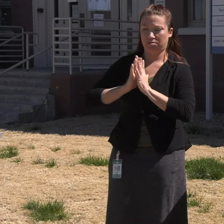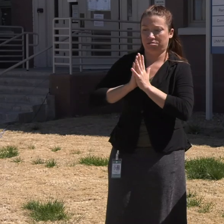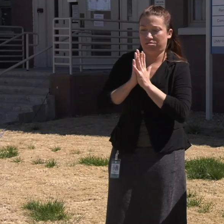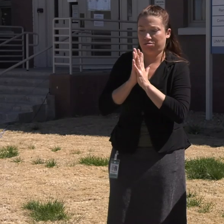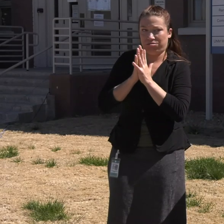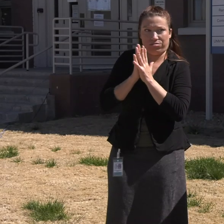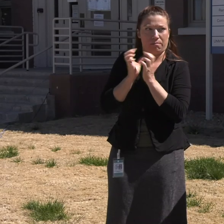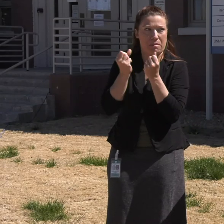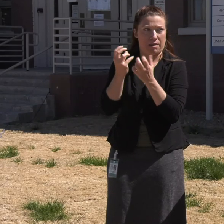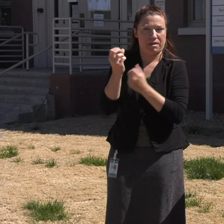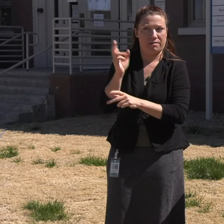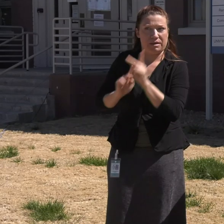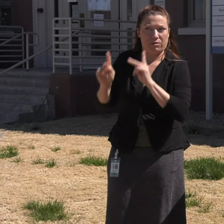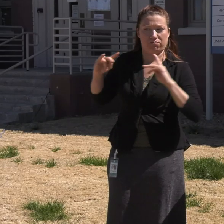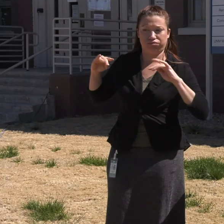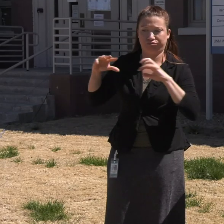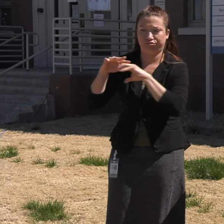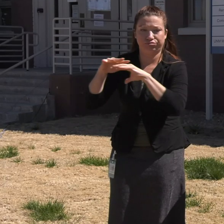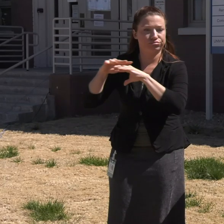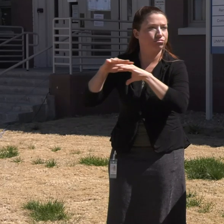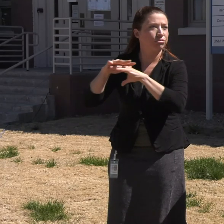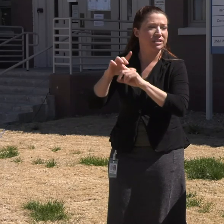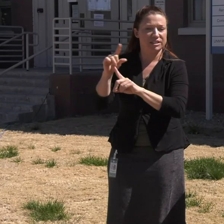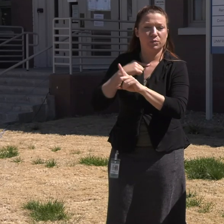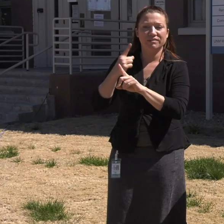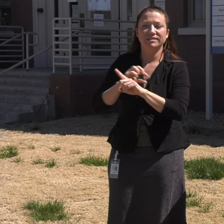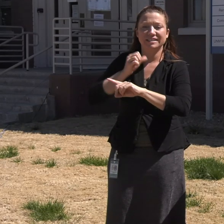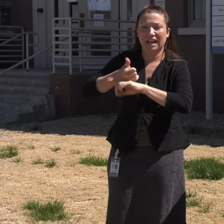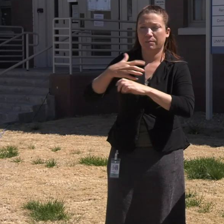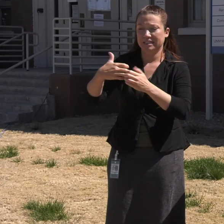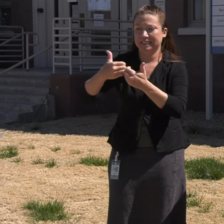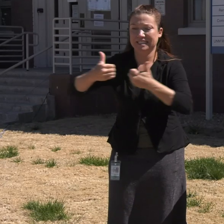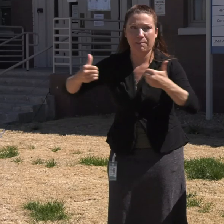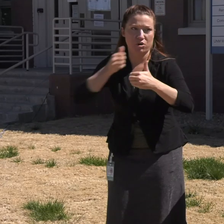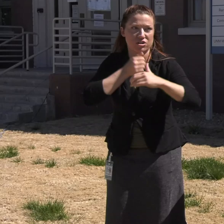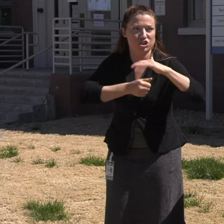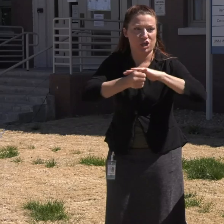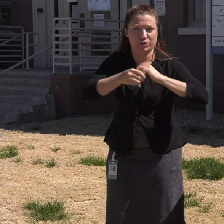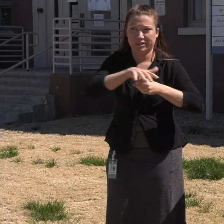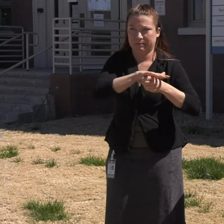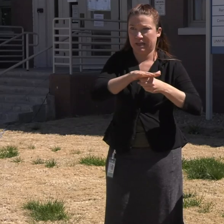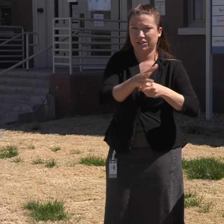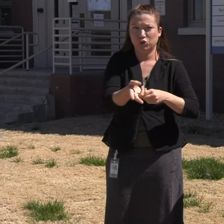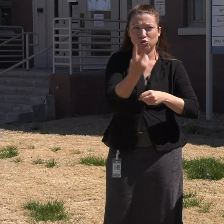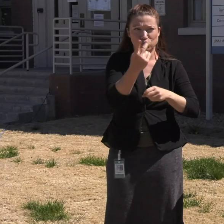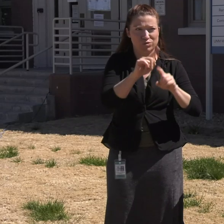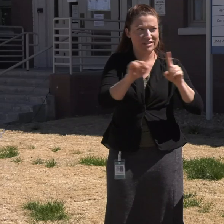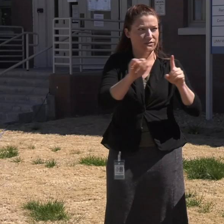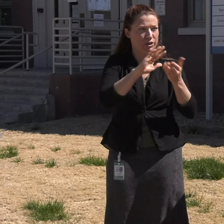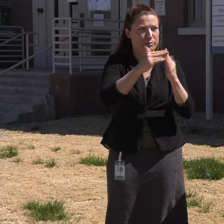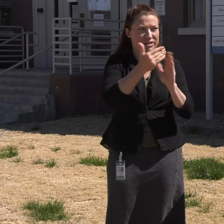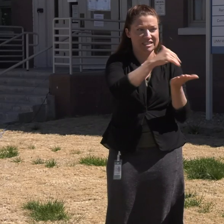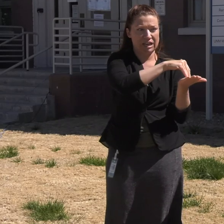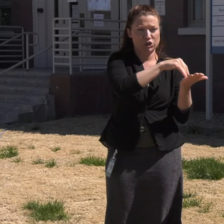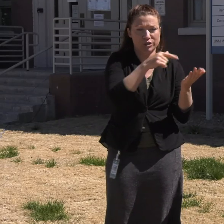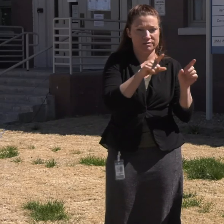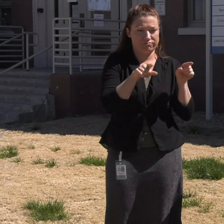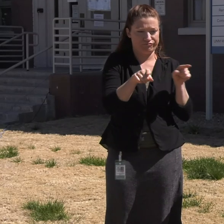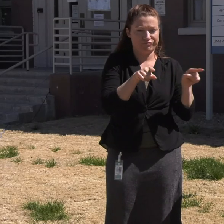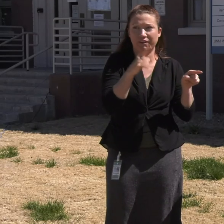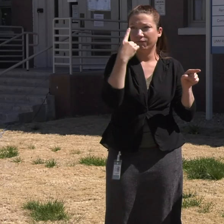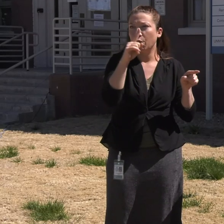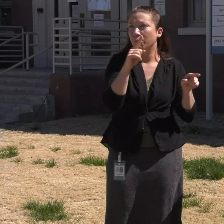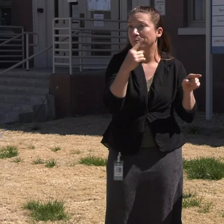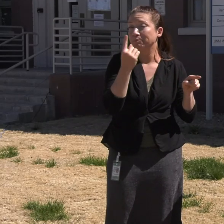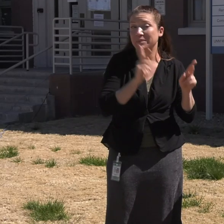we have created some separate shelter space for folks within two of our community centers for people that are over 60 years of age.